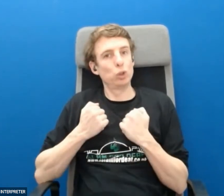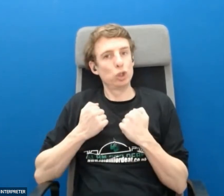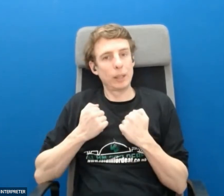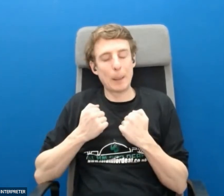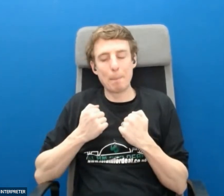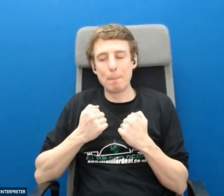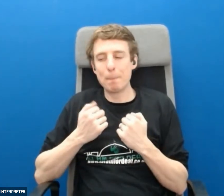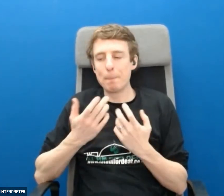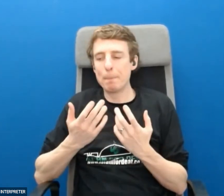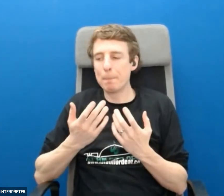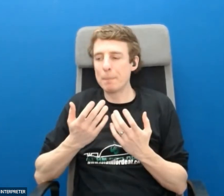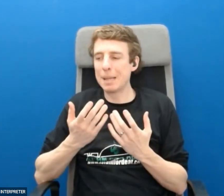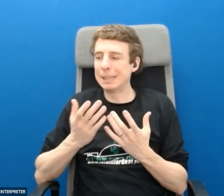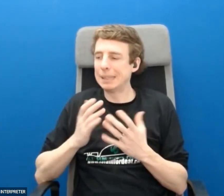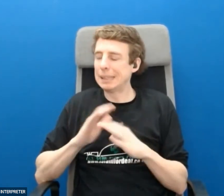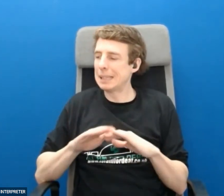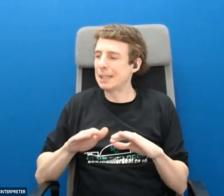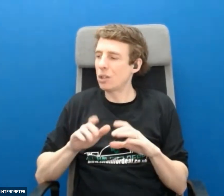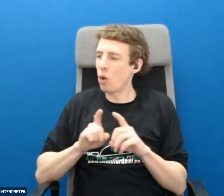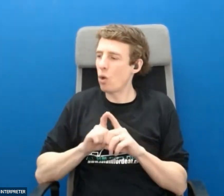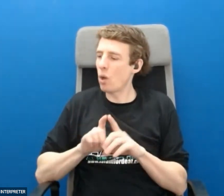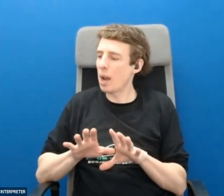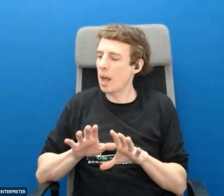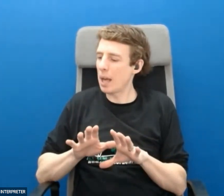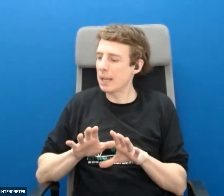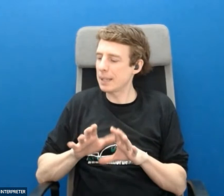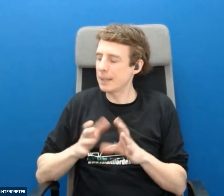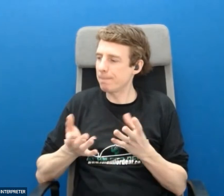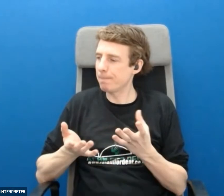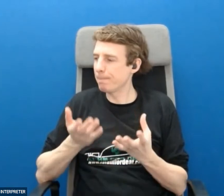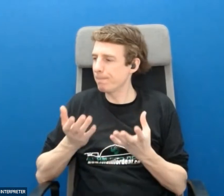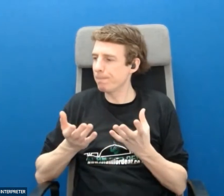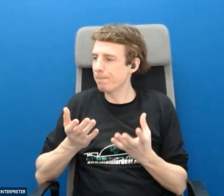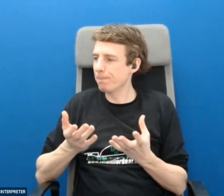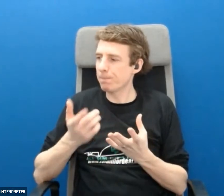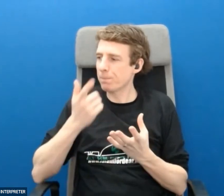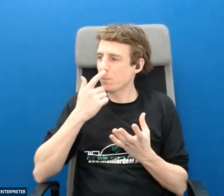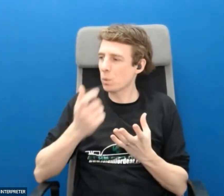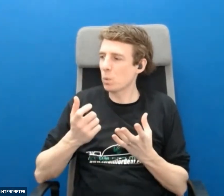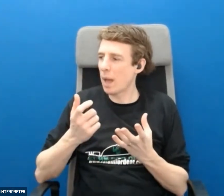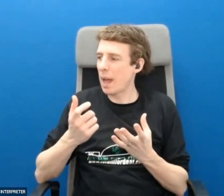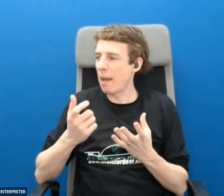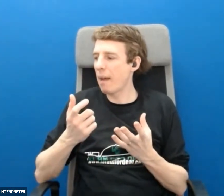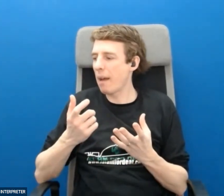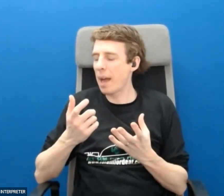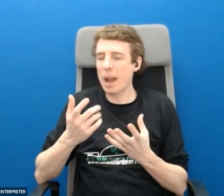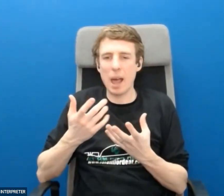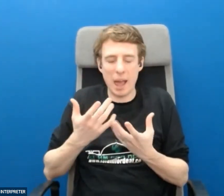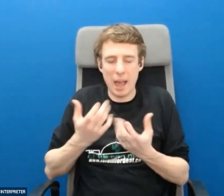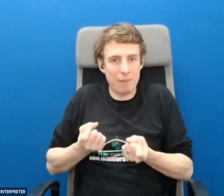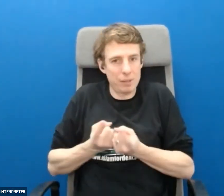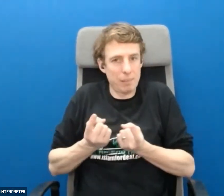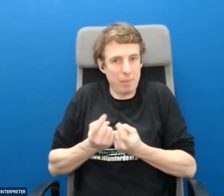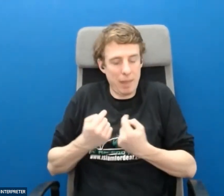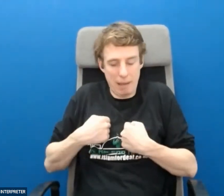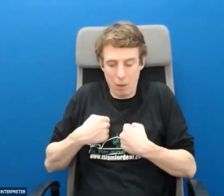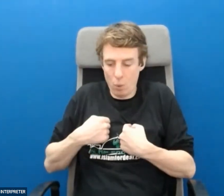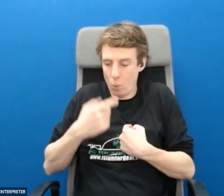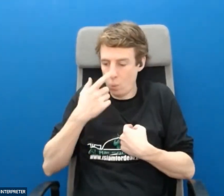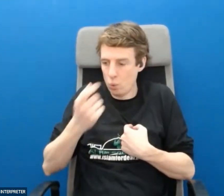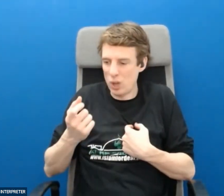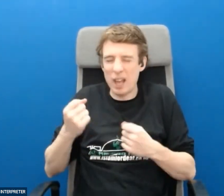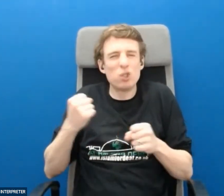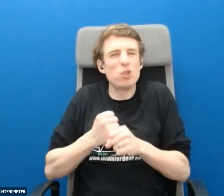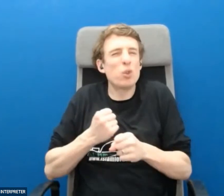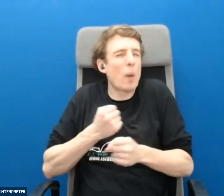that the individual can use that thing however they want. Rather, they can use it only in the